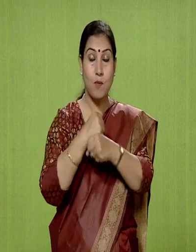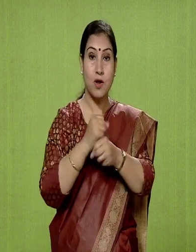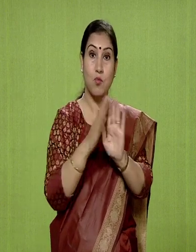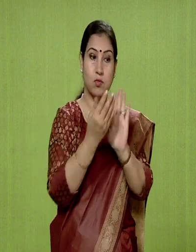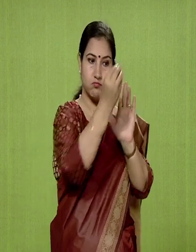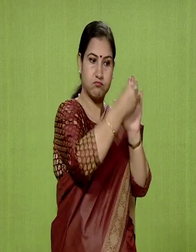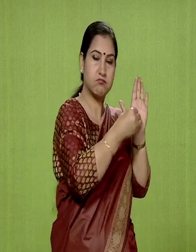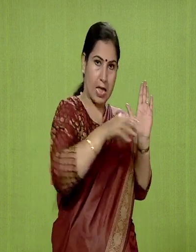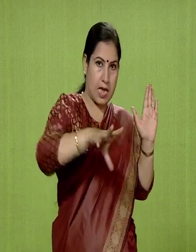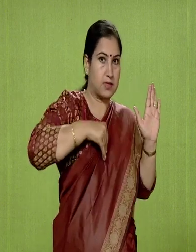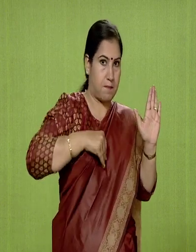Constitution.